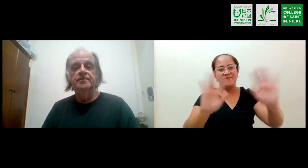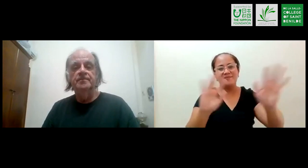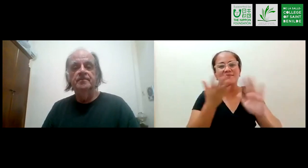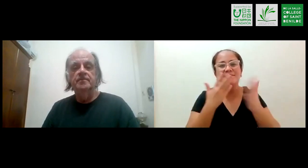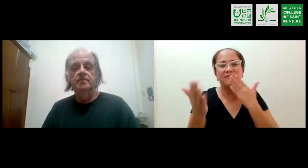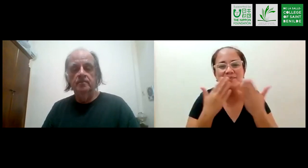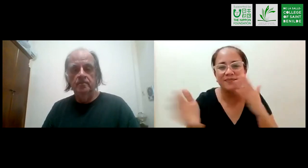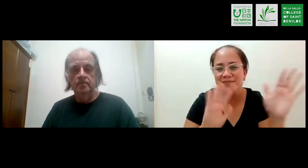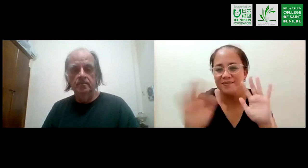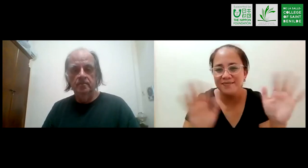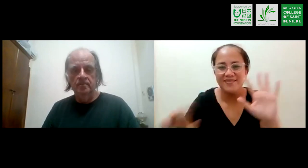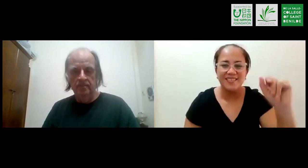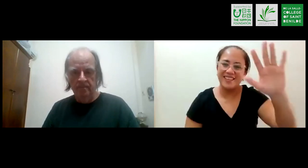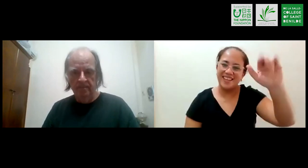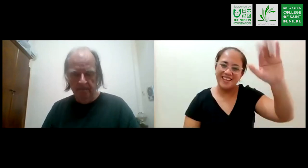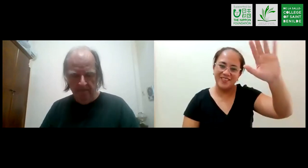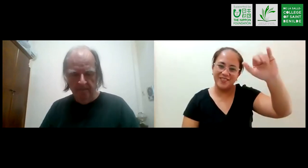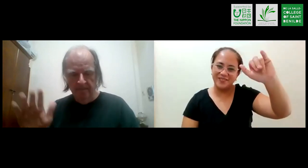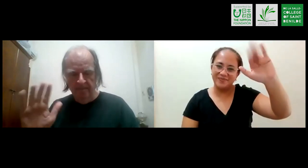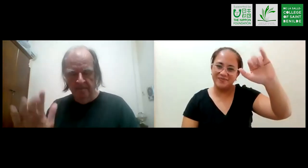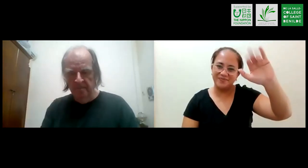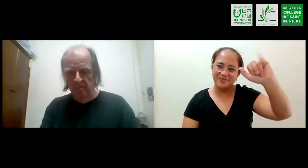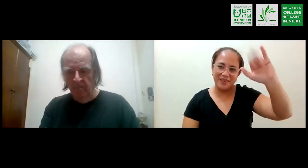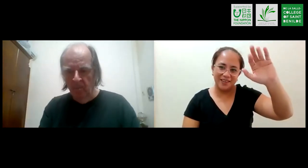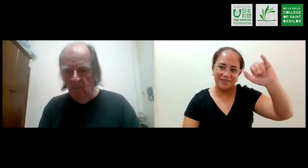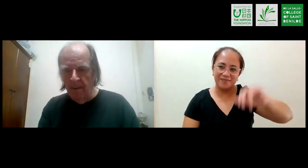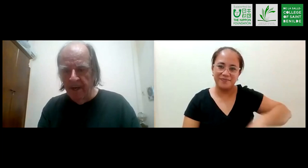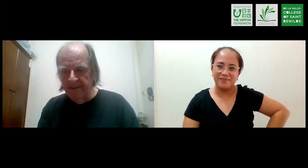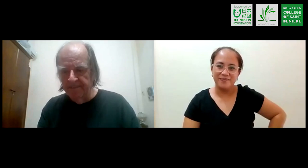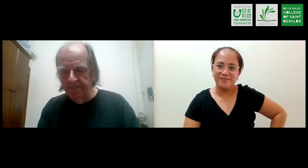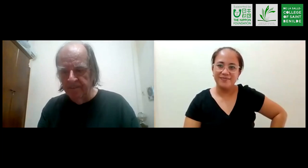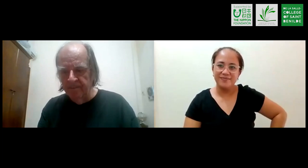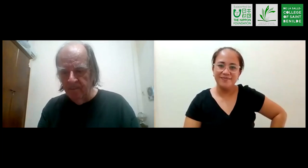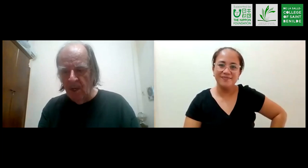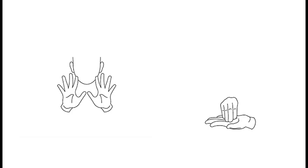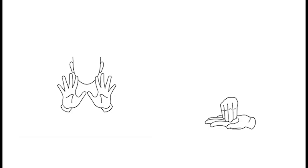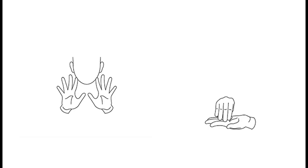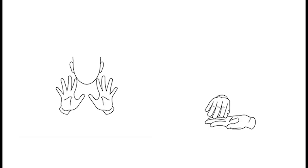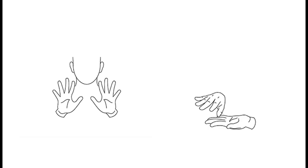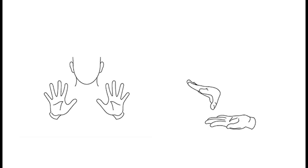Thank you. Thank you, interpreters. Bye-bye. Thank you, Dr. Bye-bye. Woody.